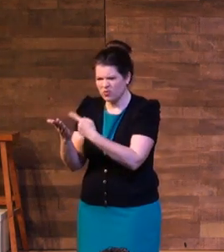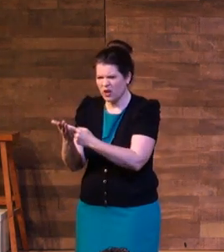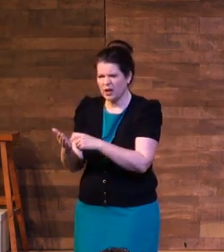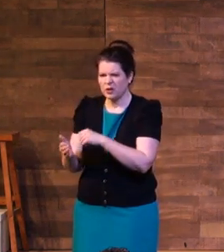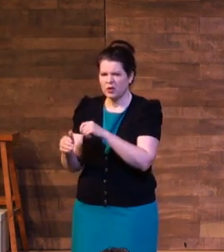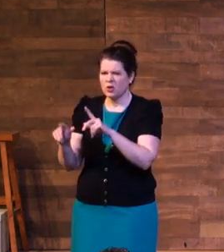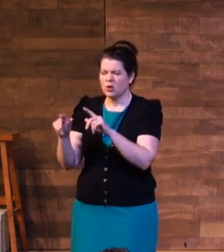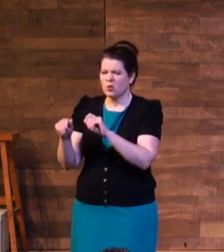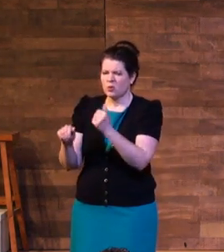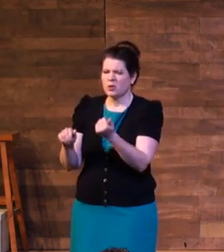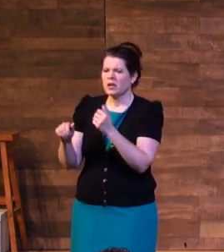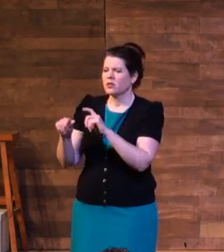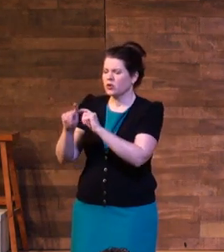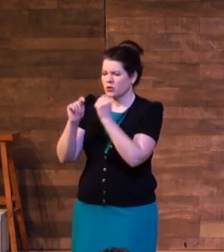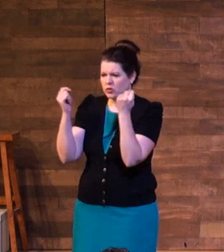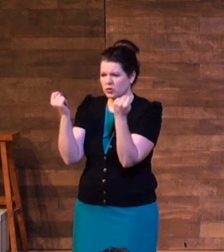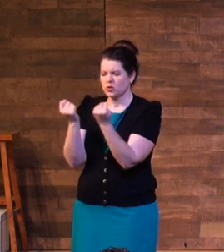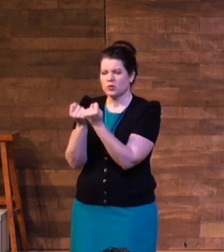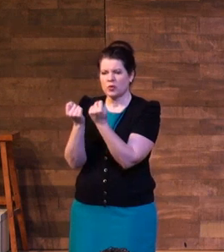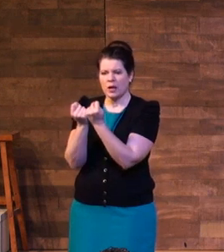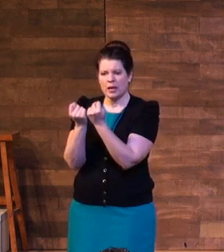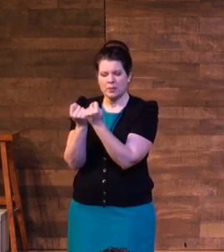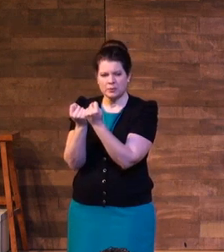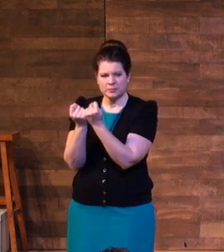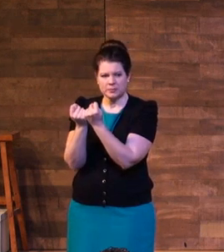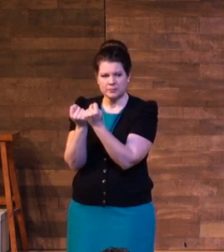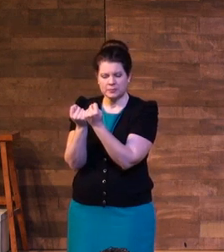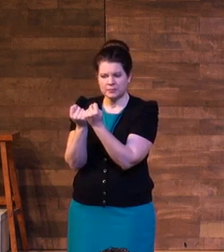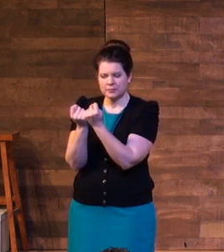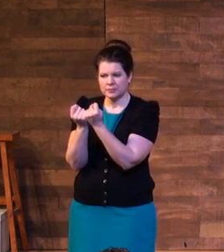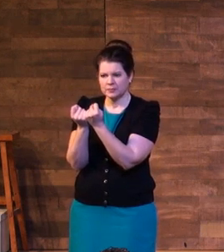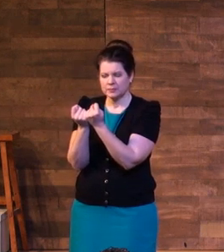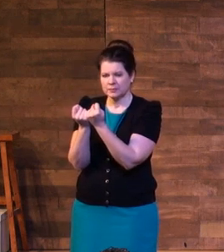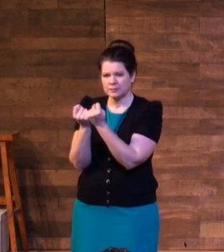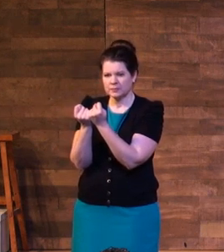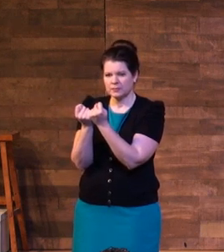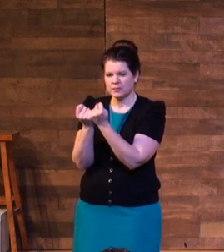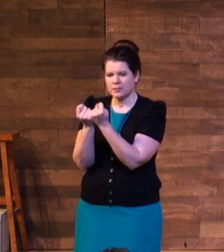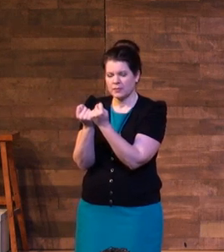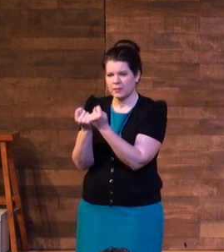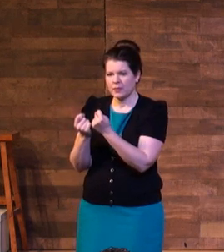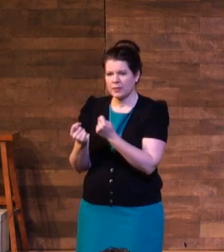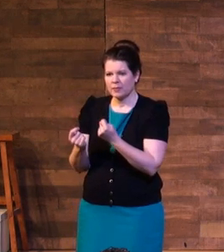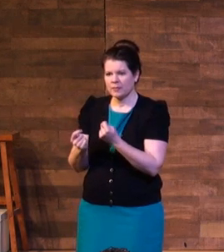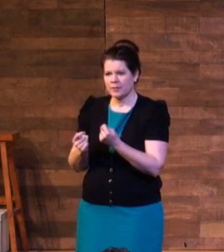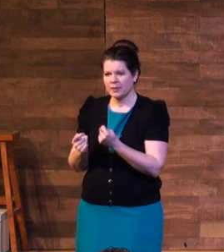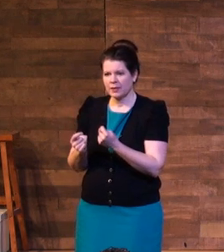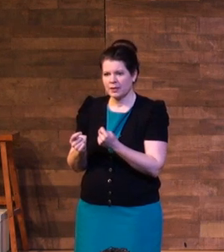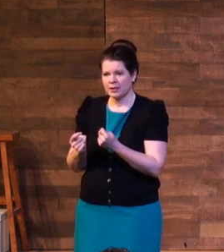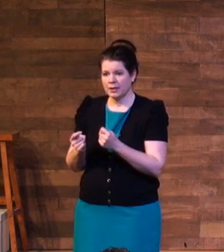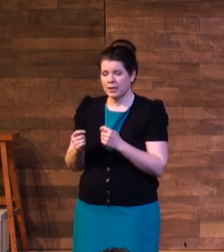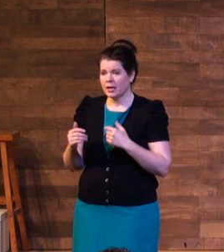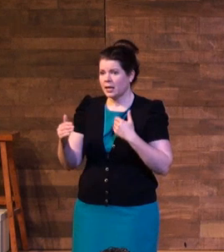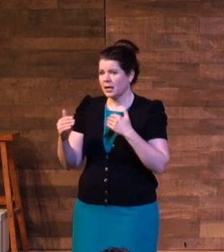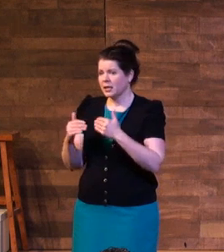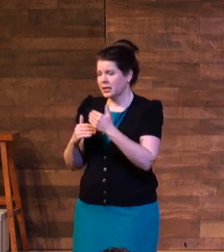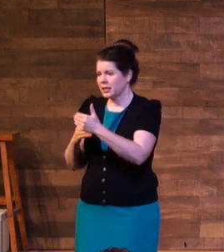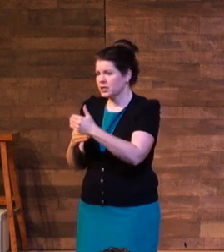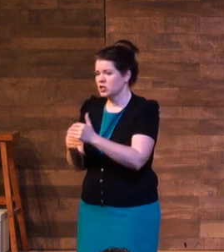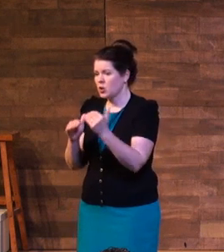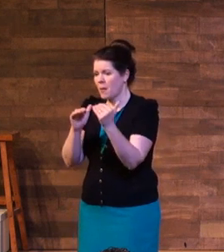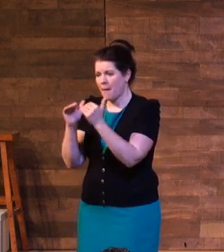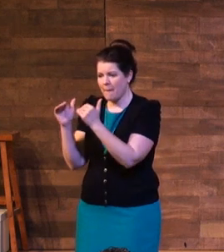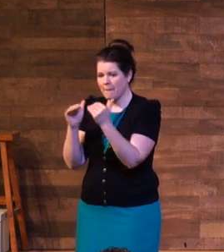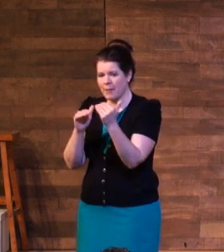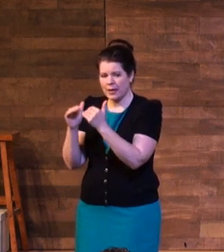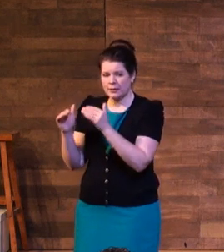didn't invite them to go fight the Ammonites. And ultimately, it results in a battle between those two, and he wipes